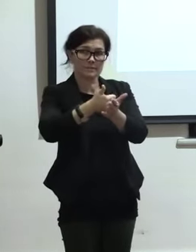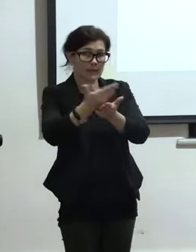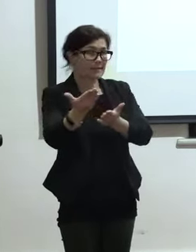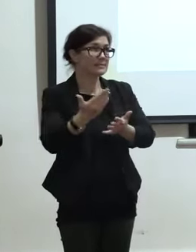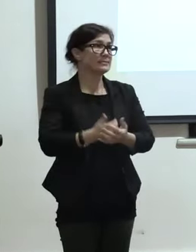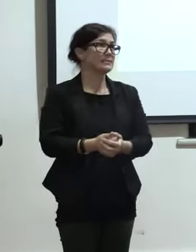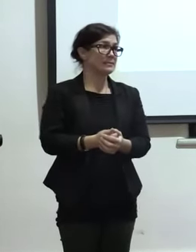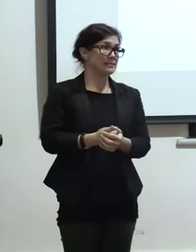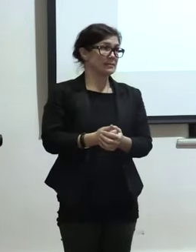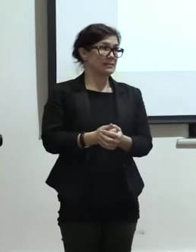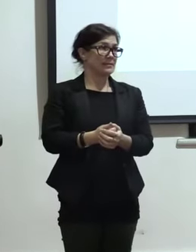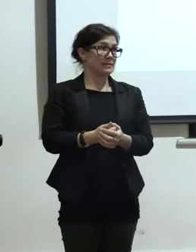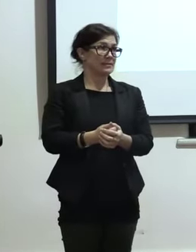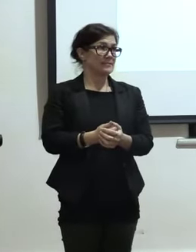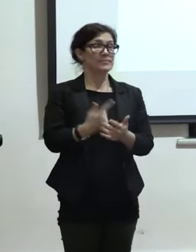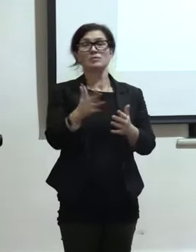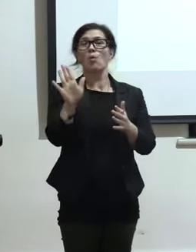receipt and